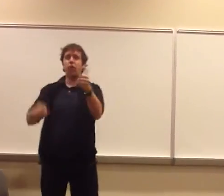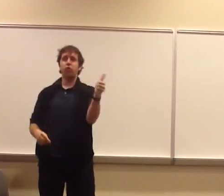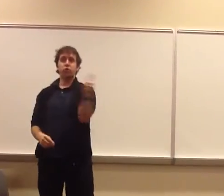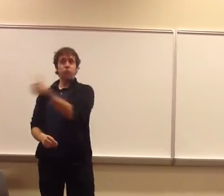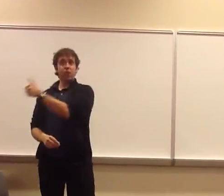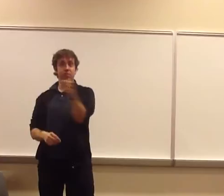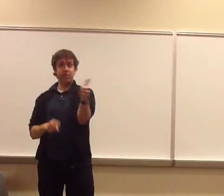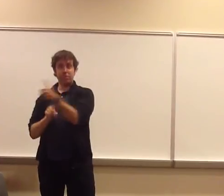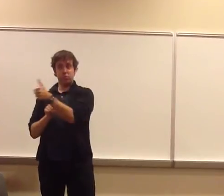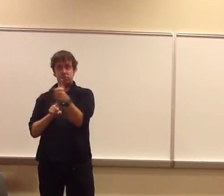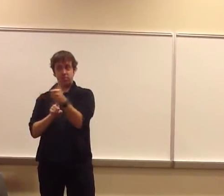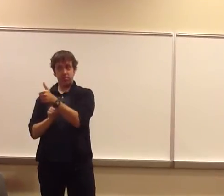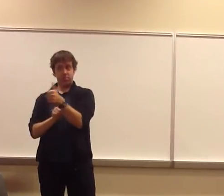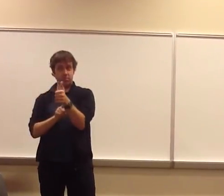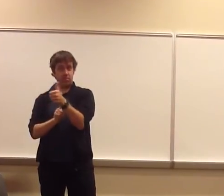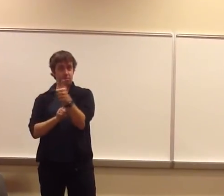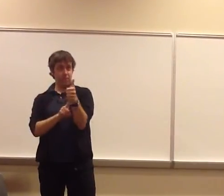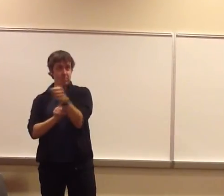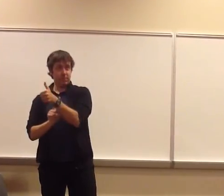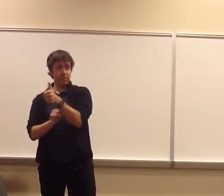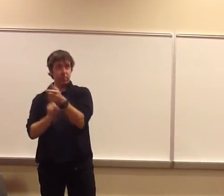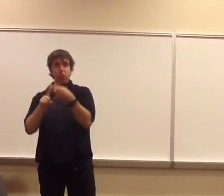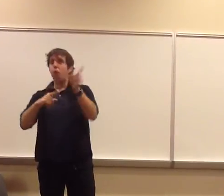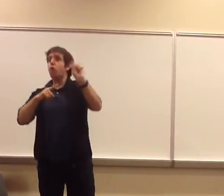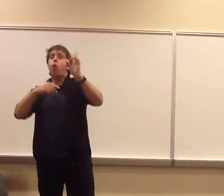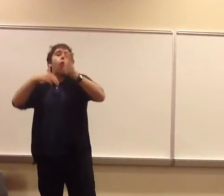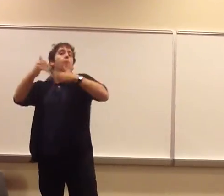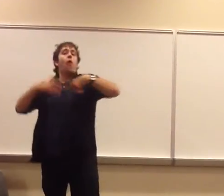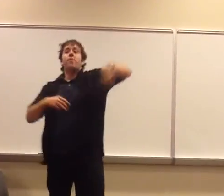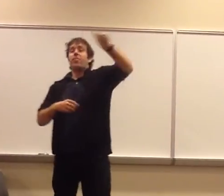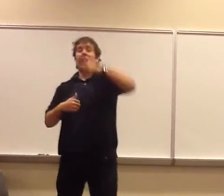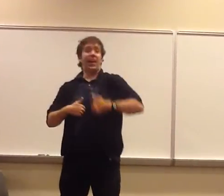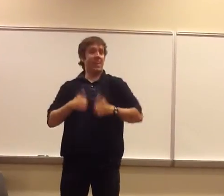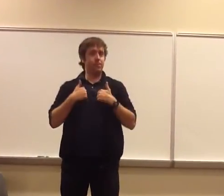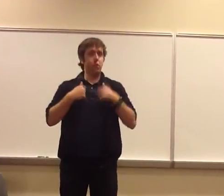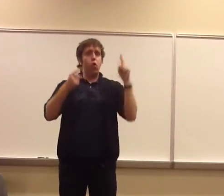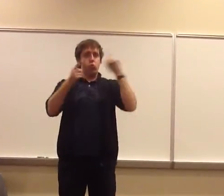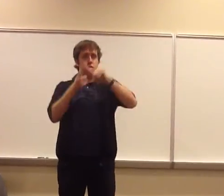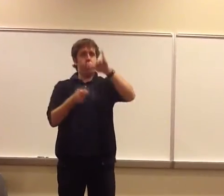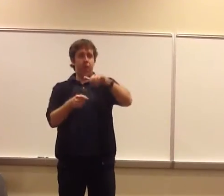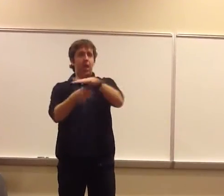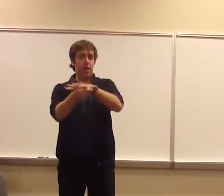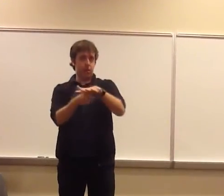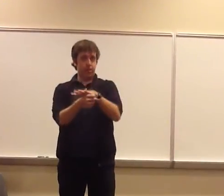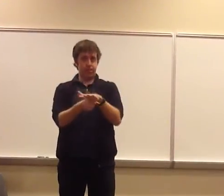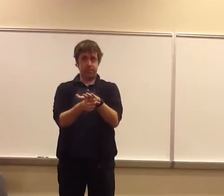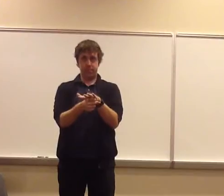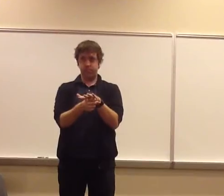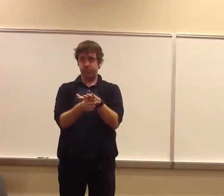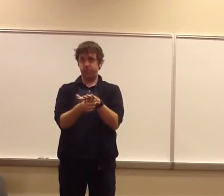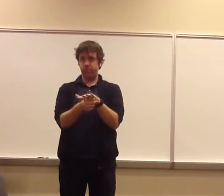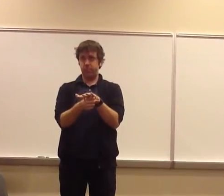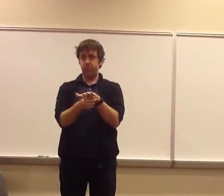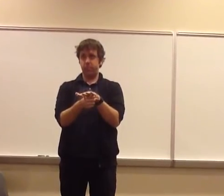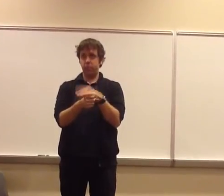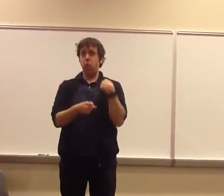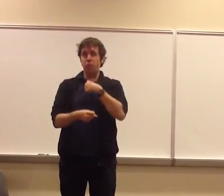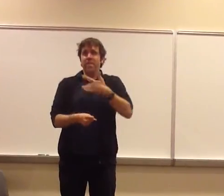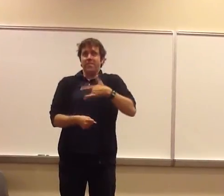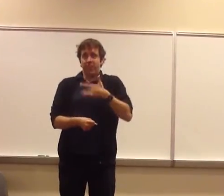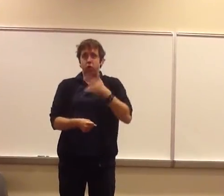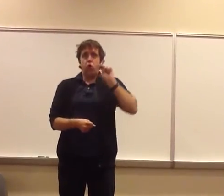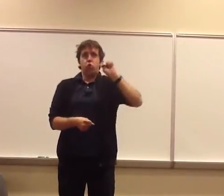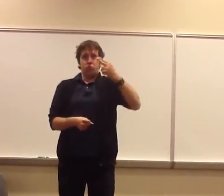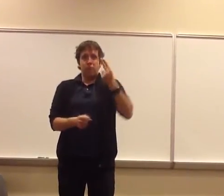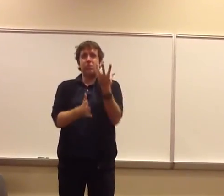fashion, where transportation could be provided for people wherever they live, so that they could come to the centralized